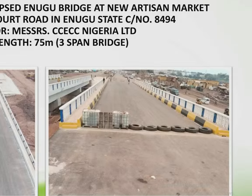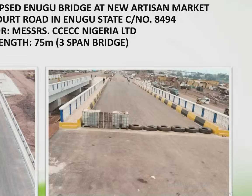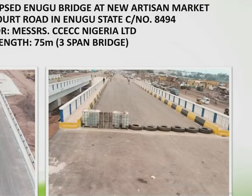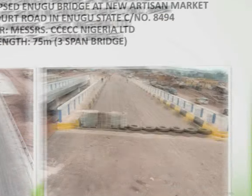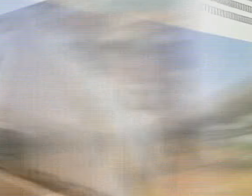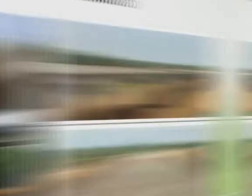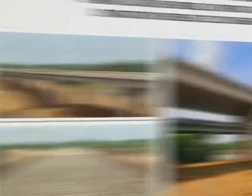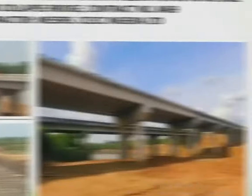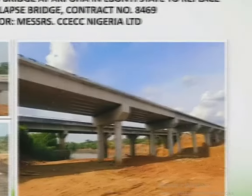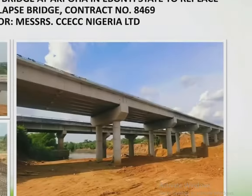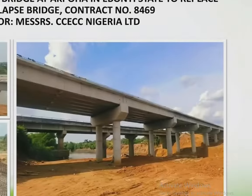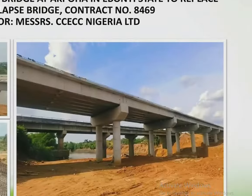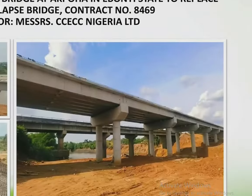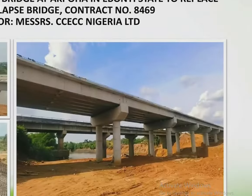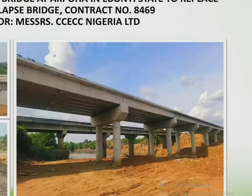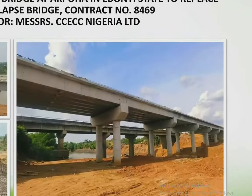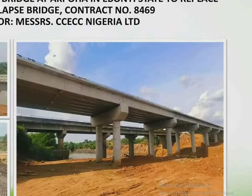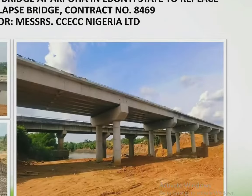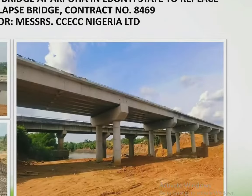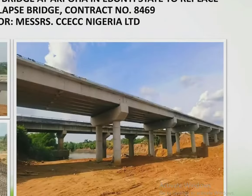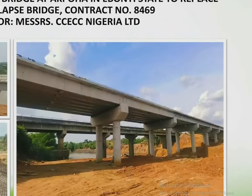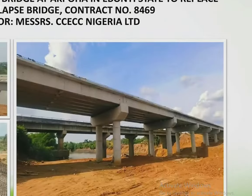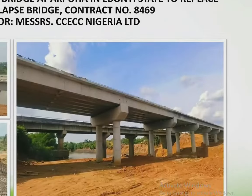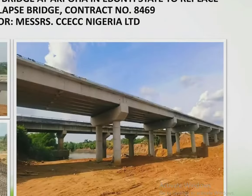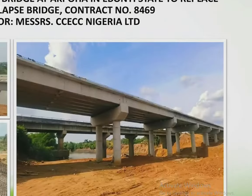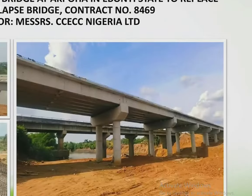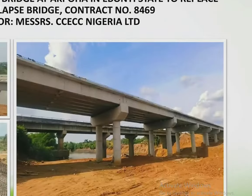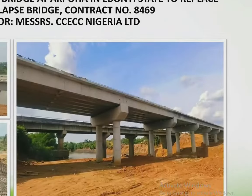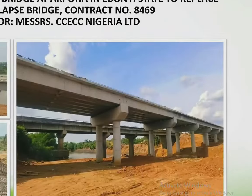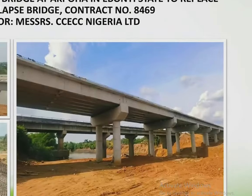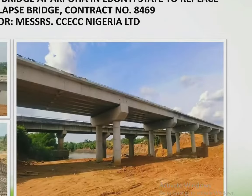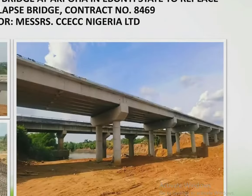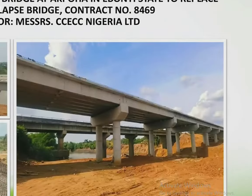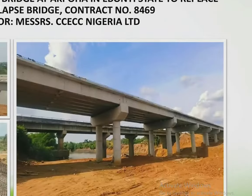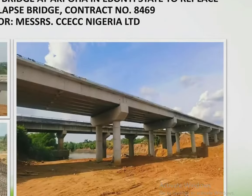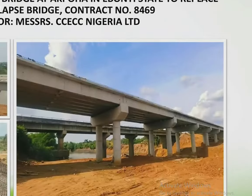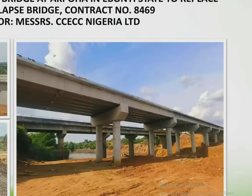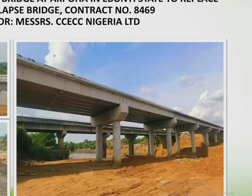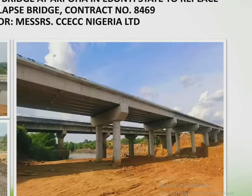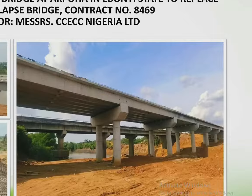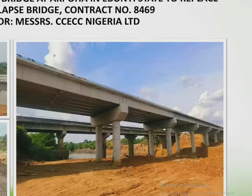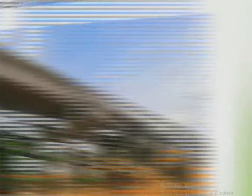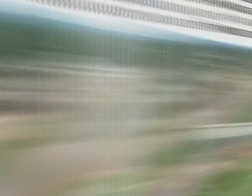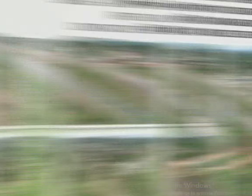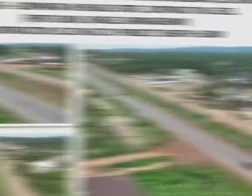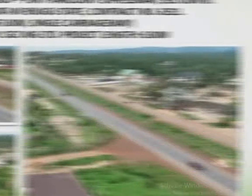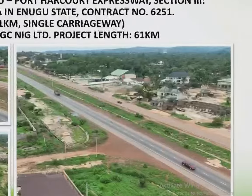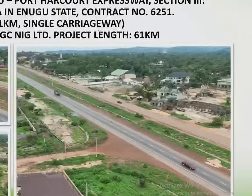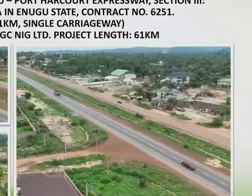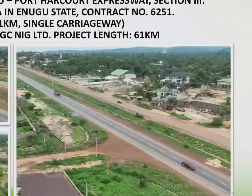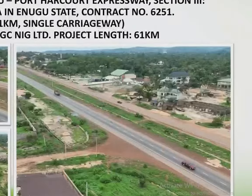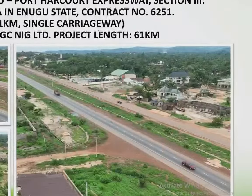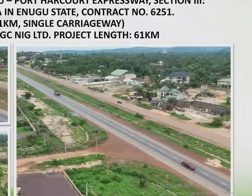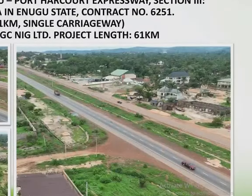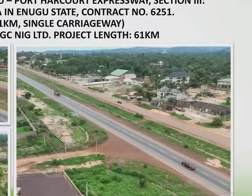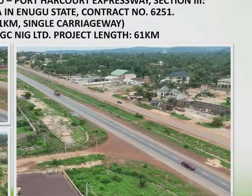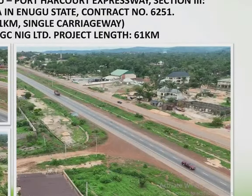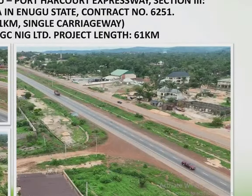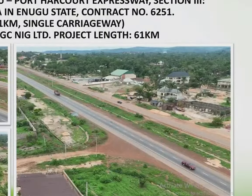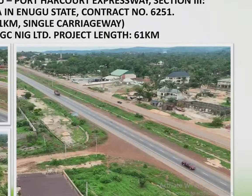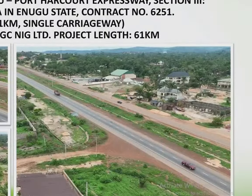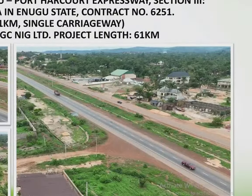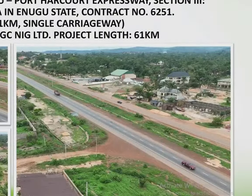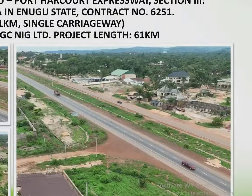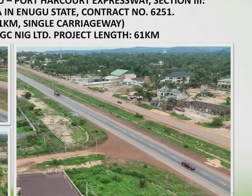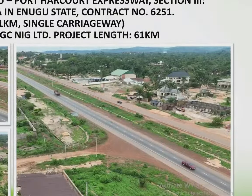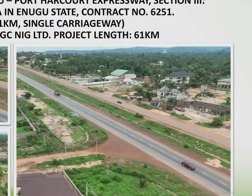being done. And if you get to Southeast, you have the Artisan Bridge in Enugu State that got collapsed during the flood.